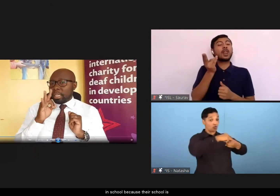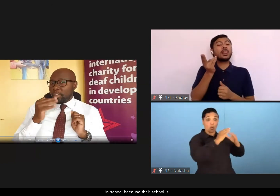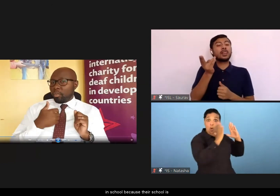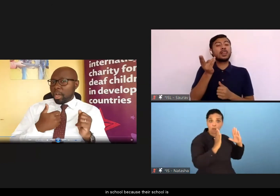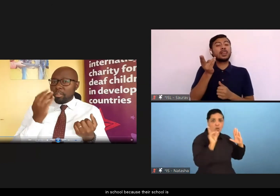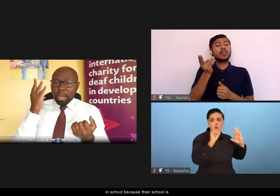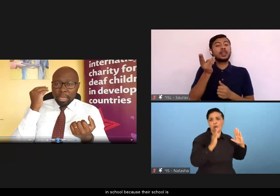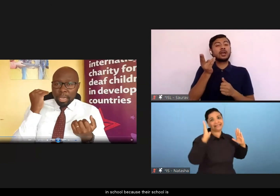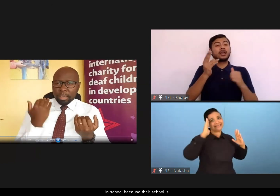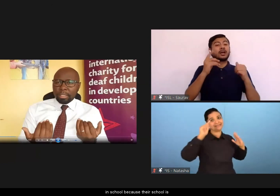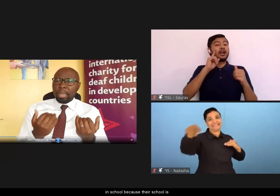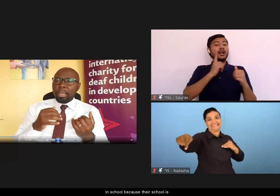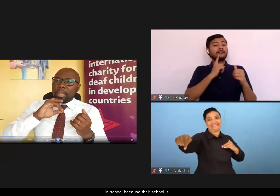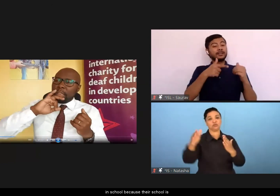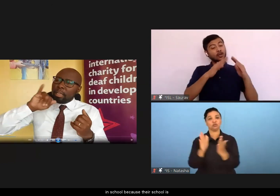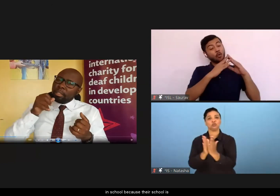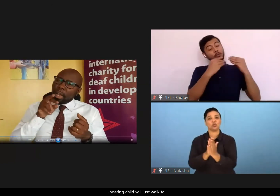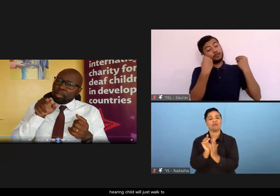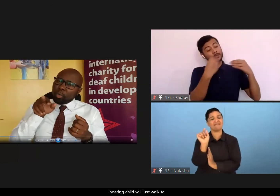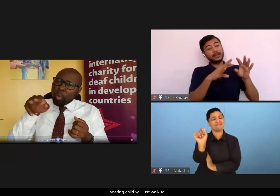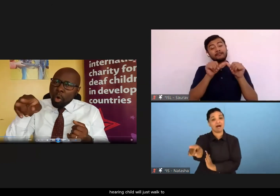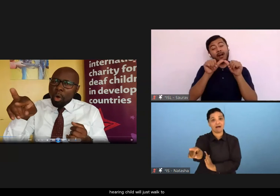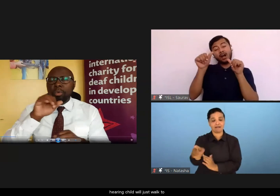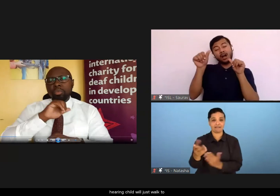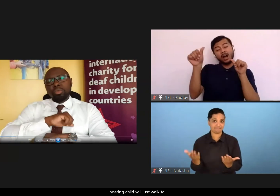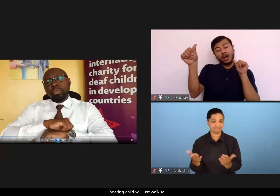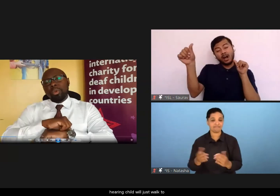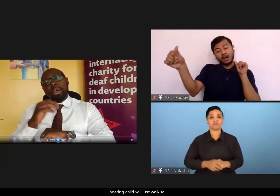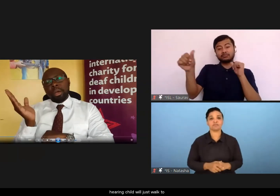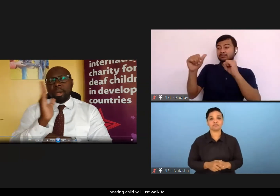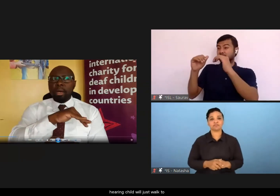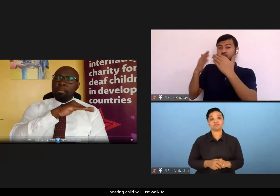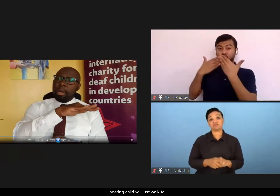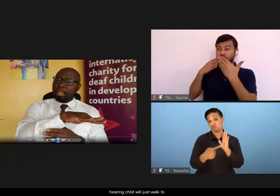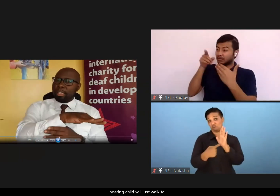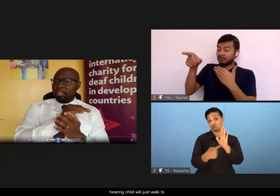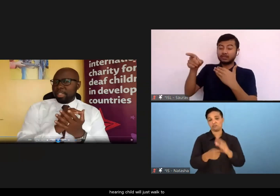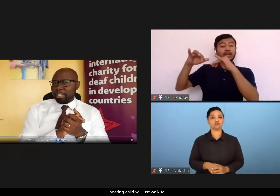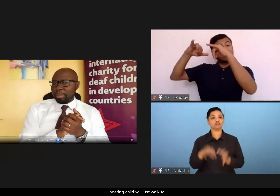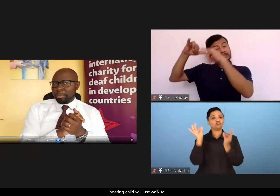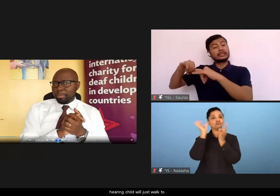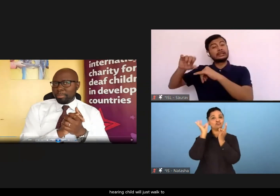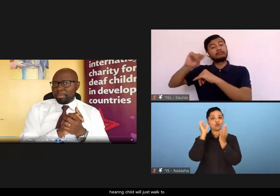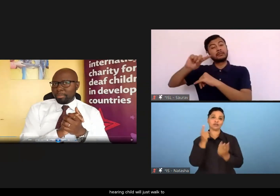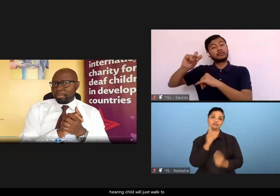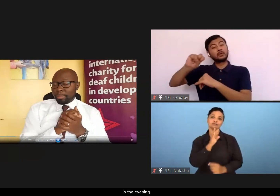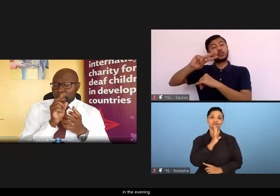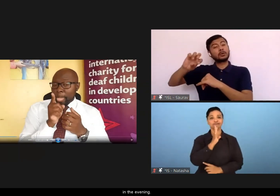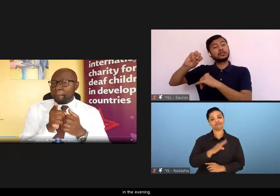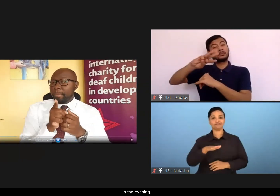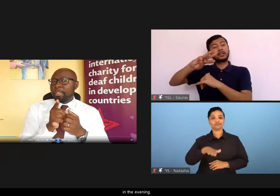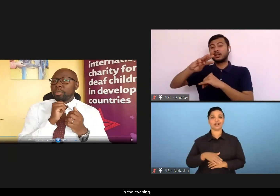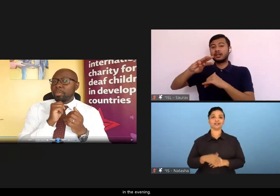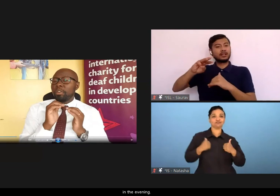far. But you find a hearing child will just walk to school, come back home in the